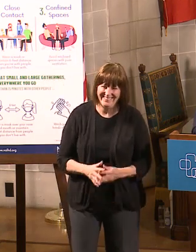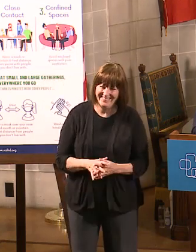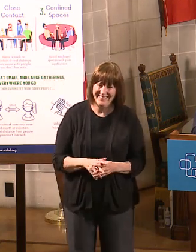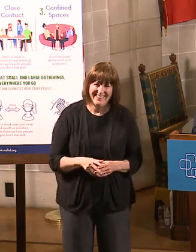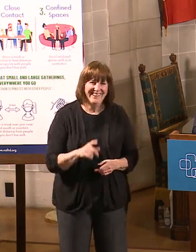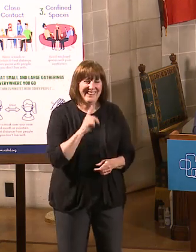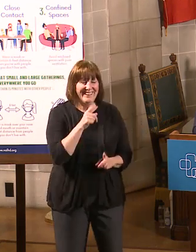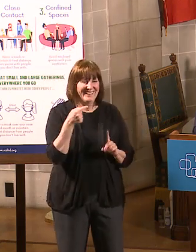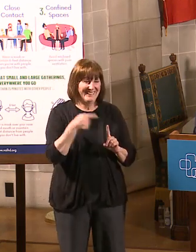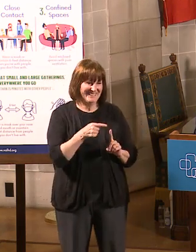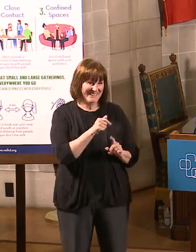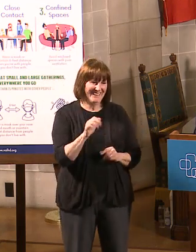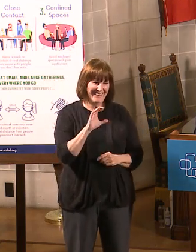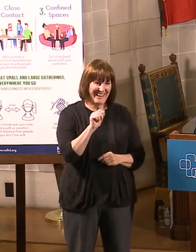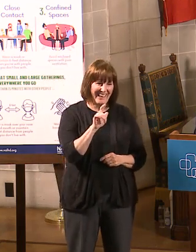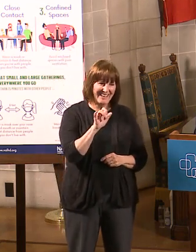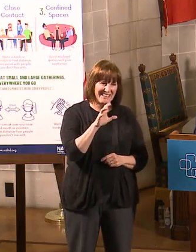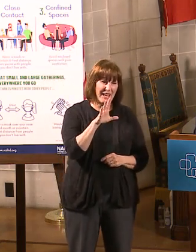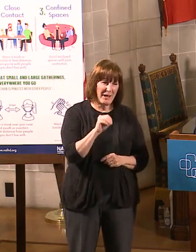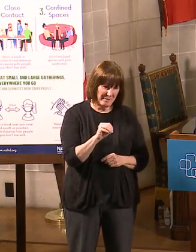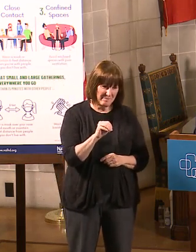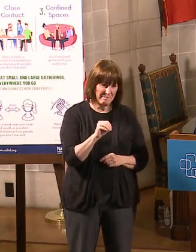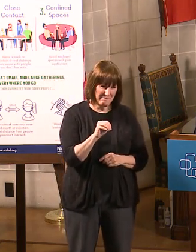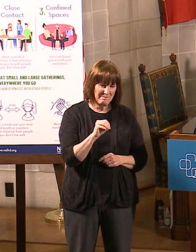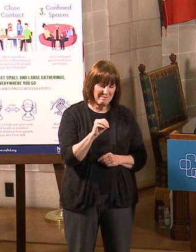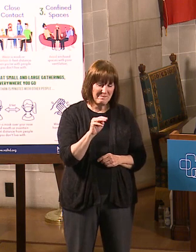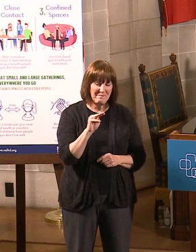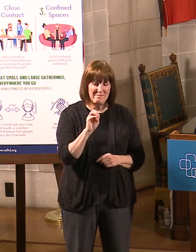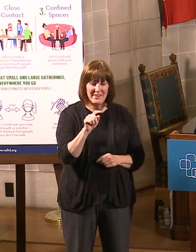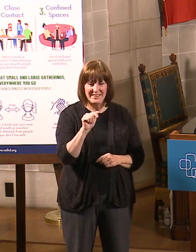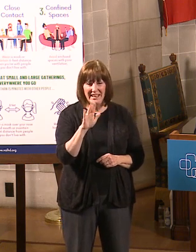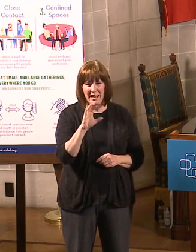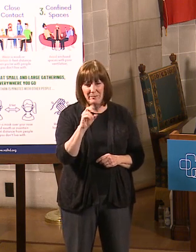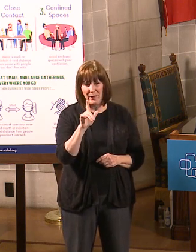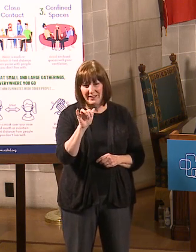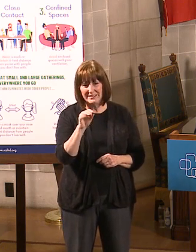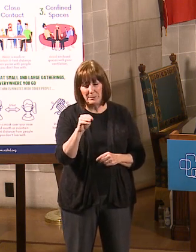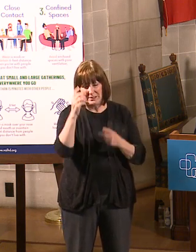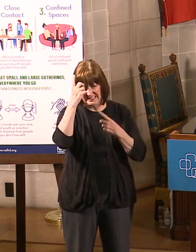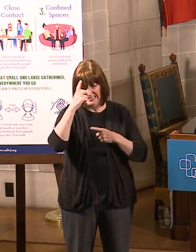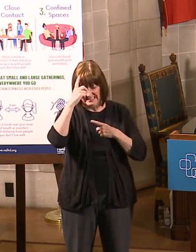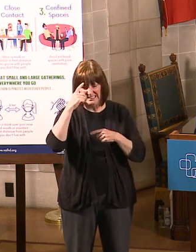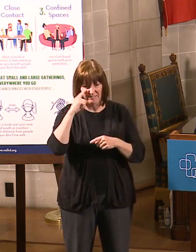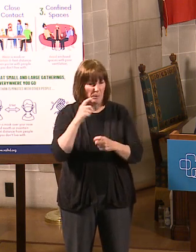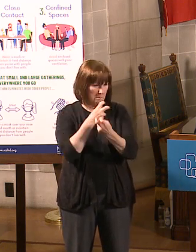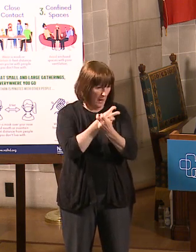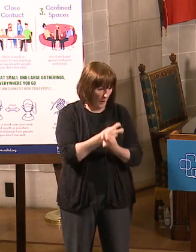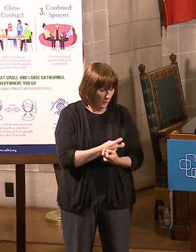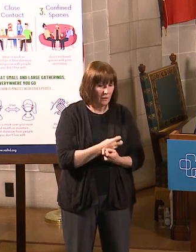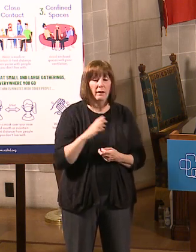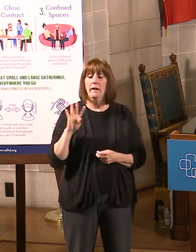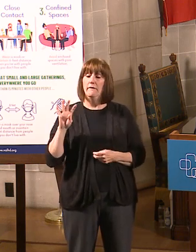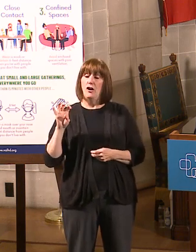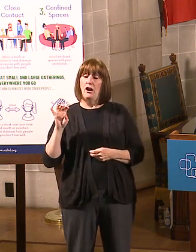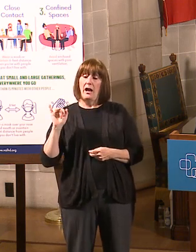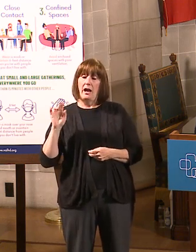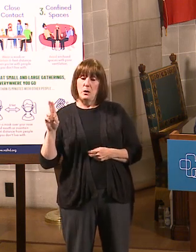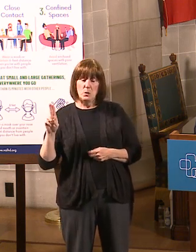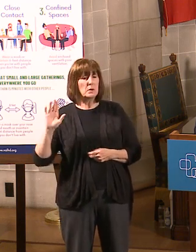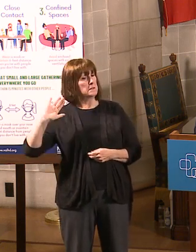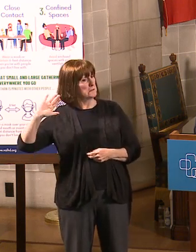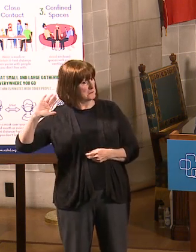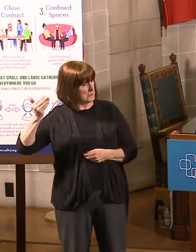Which was a calcium metabolism bone type disease, and it was found that 400 international units was